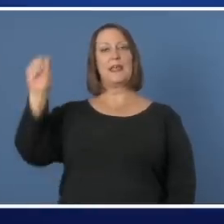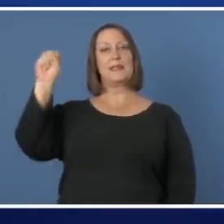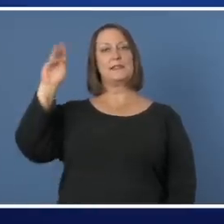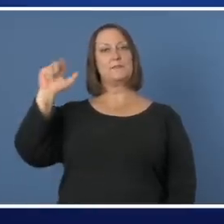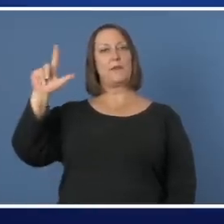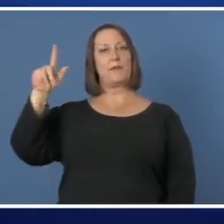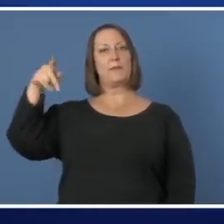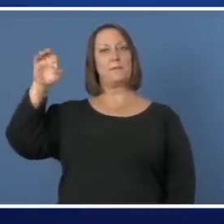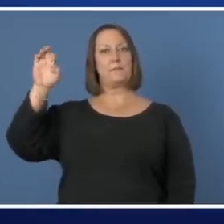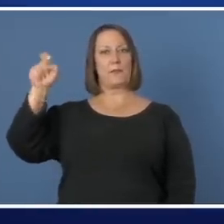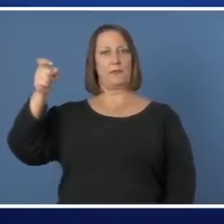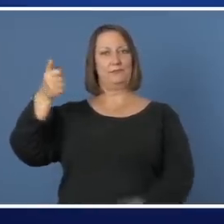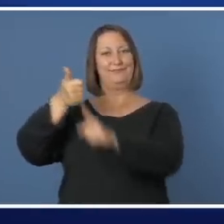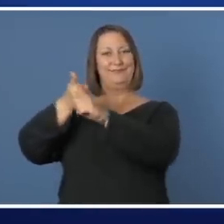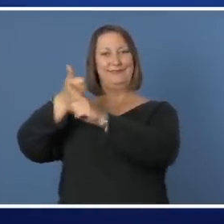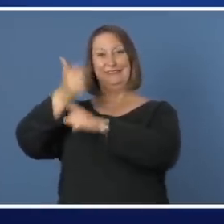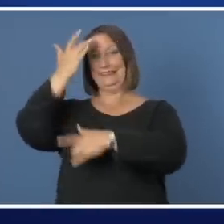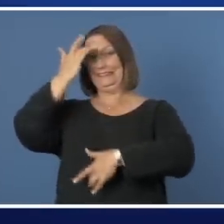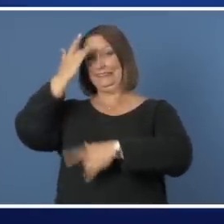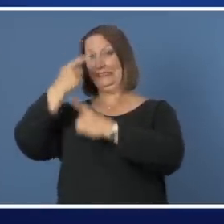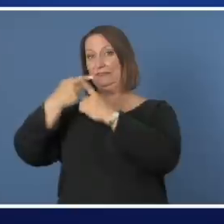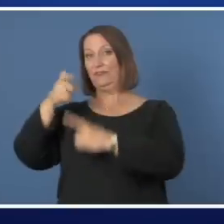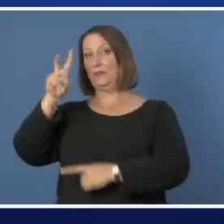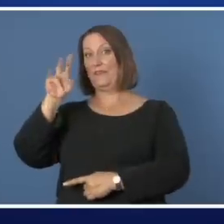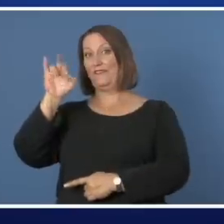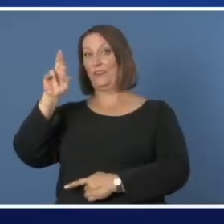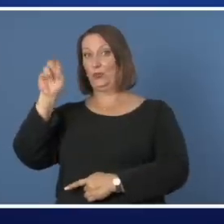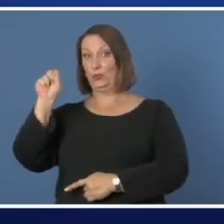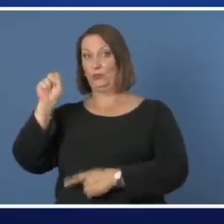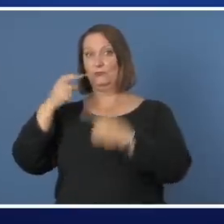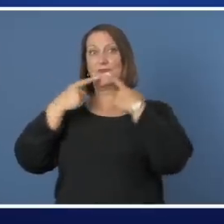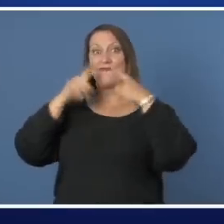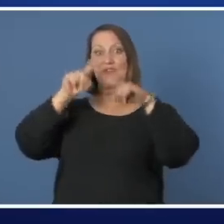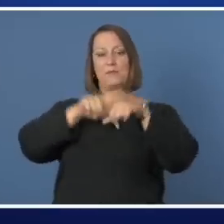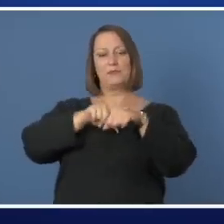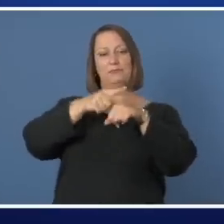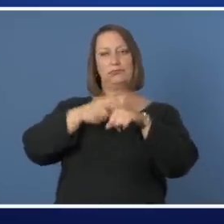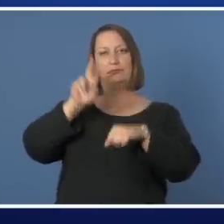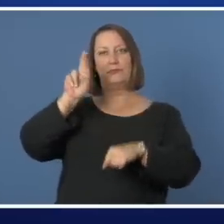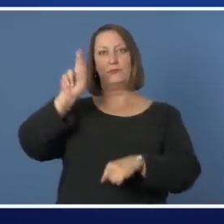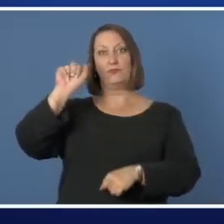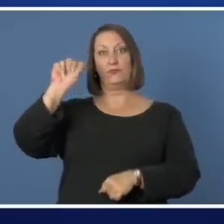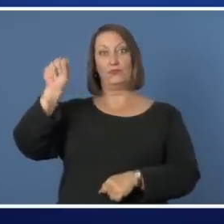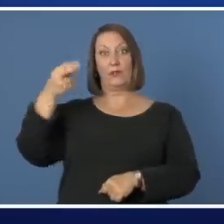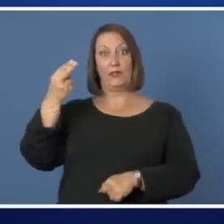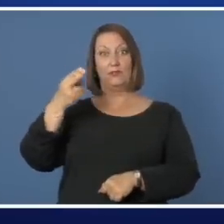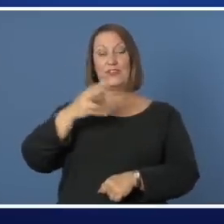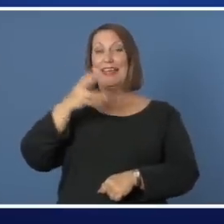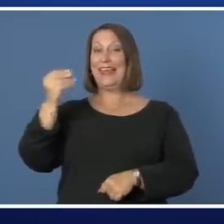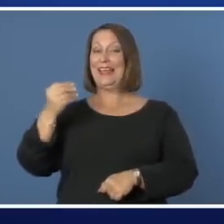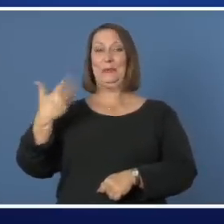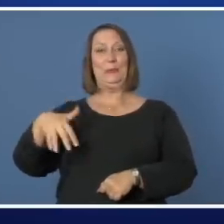smallpox is a viral disease characterized by a skin rash and a high death rate